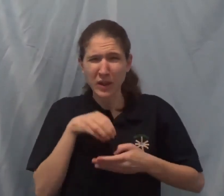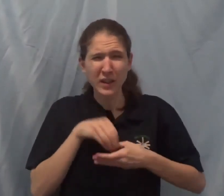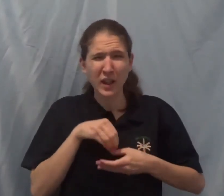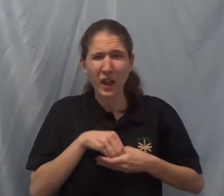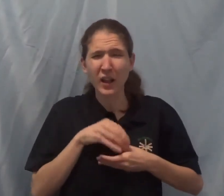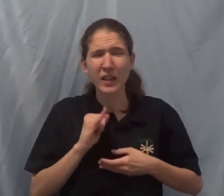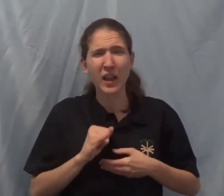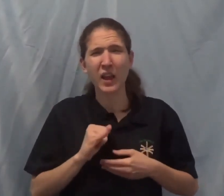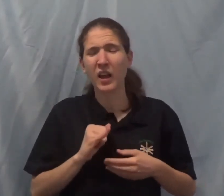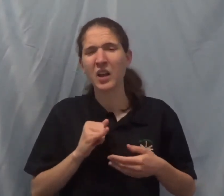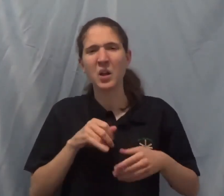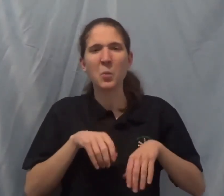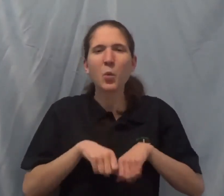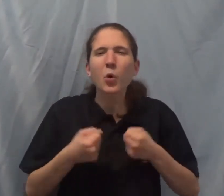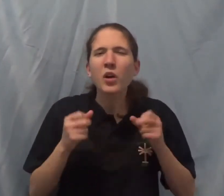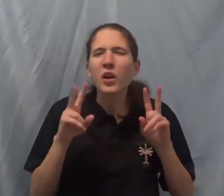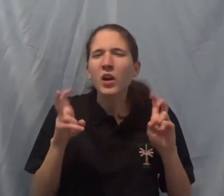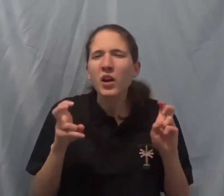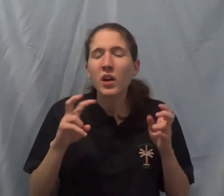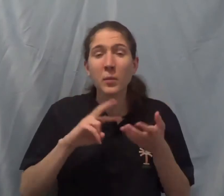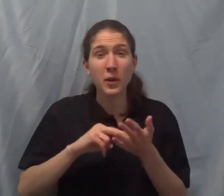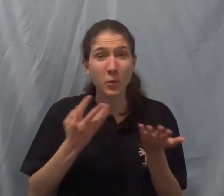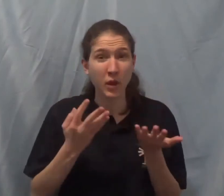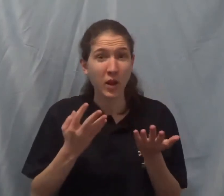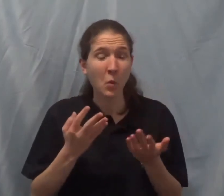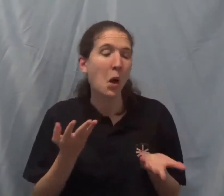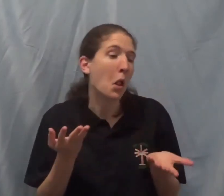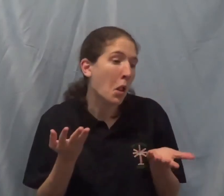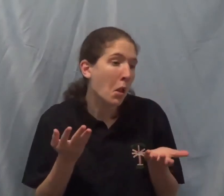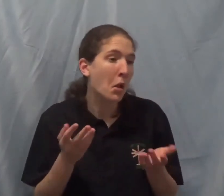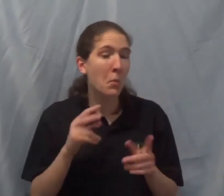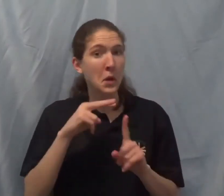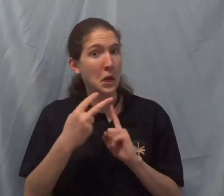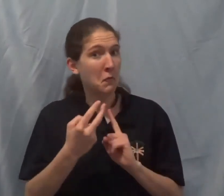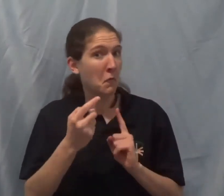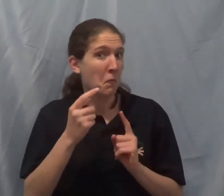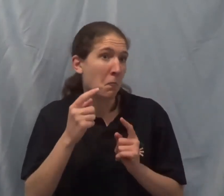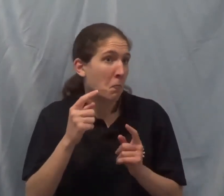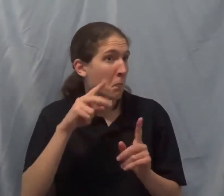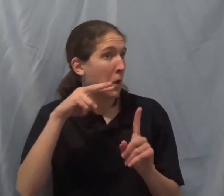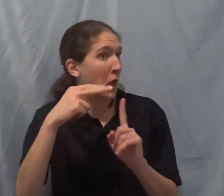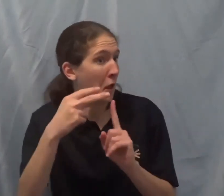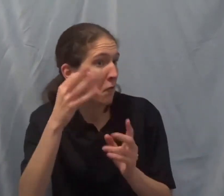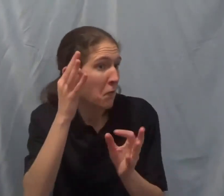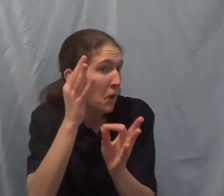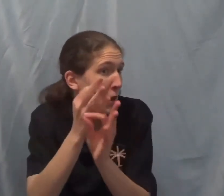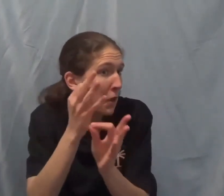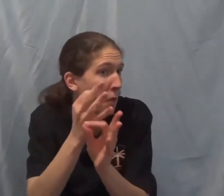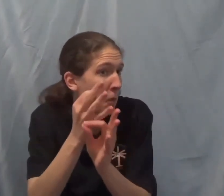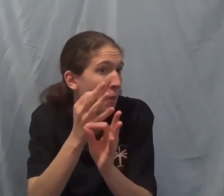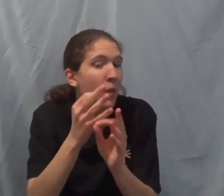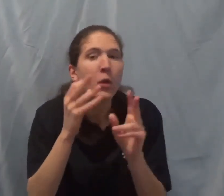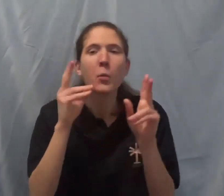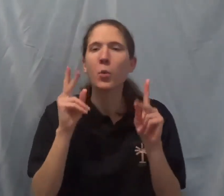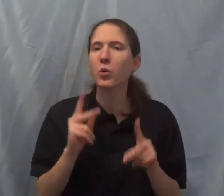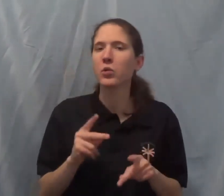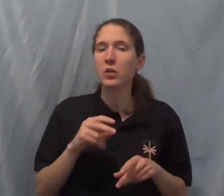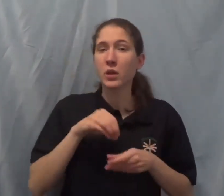from the light of faith, someone who's broken is deprived of Christ. He's deprived of that grace. He's deprived